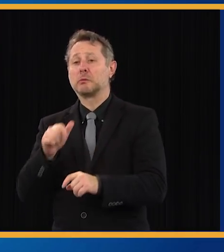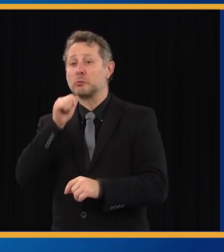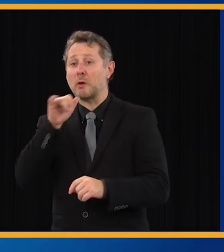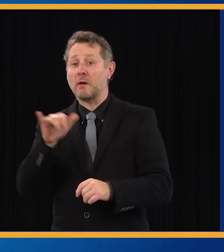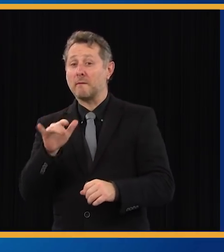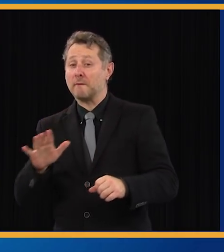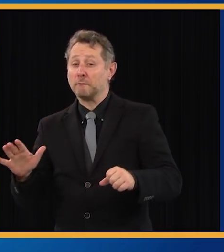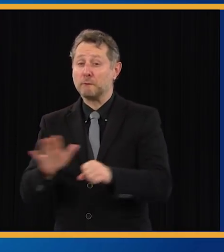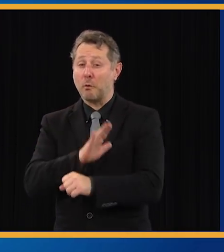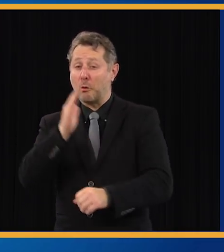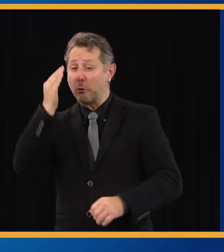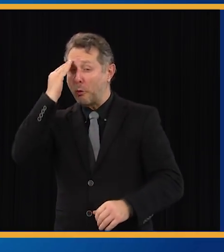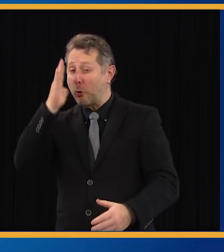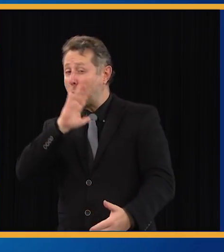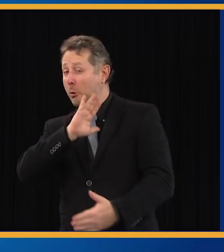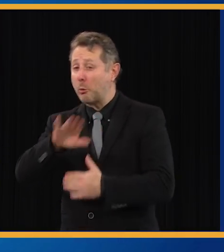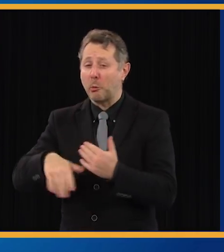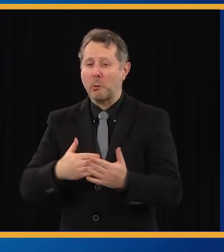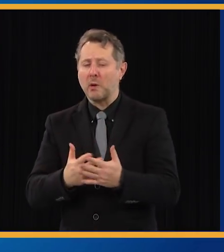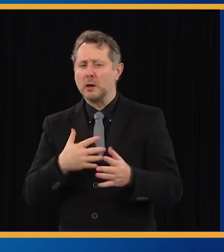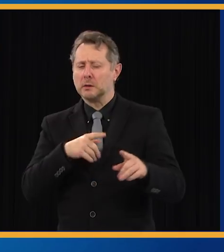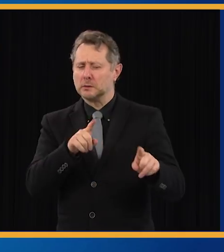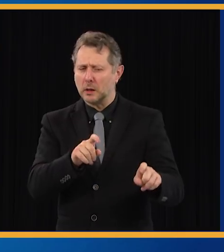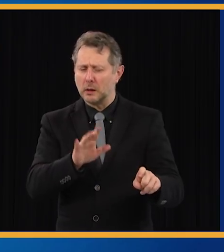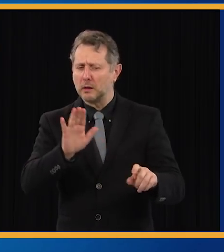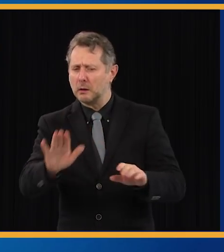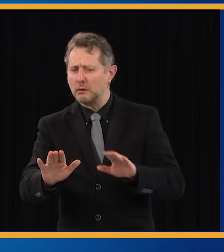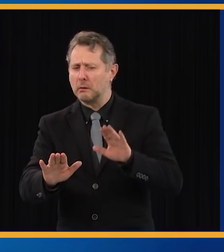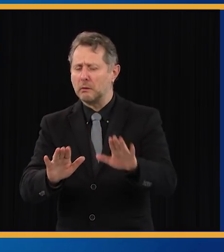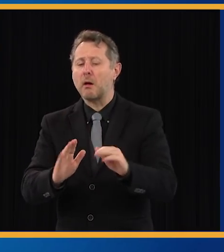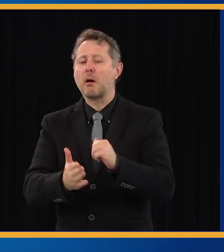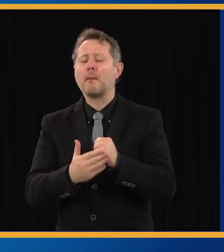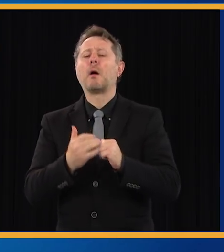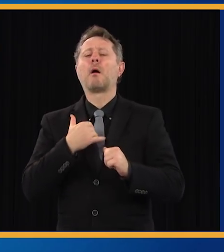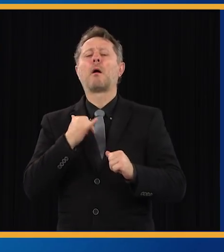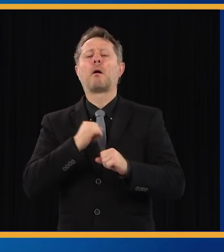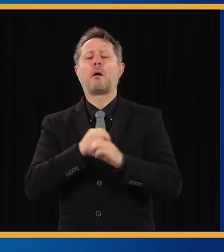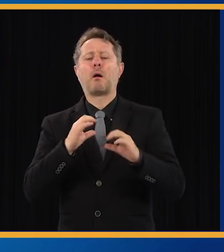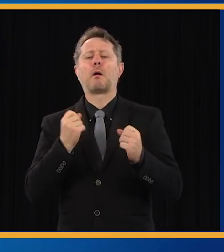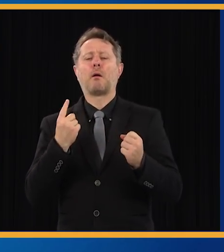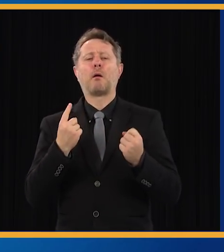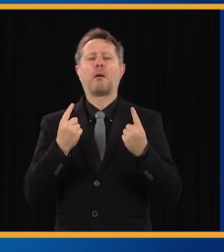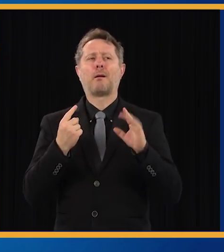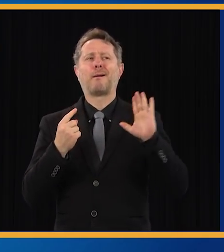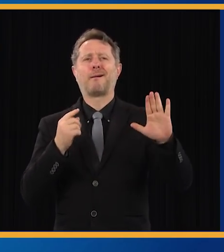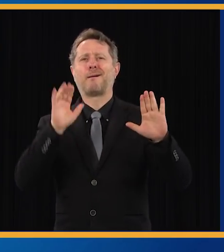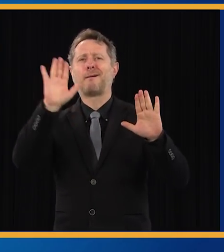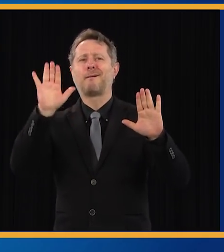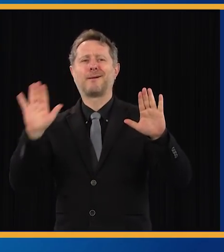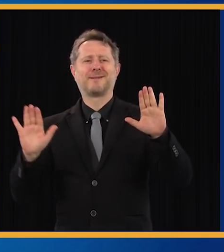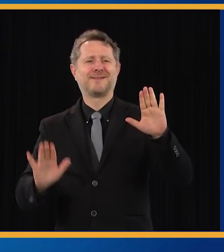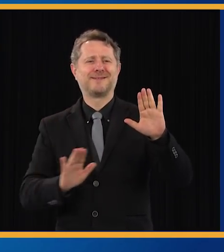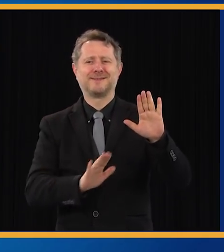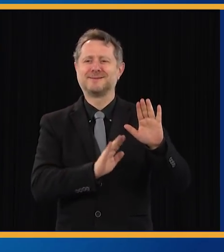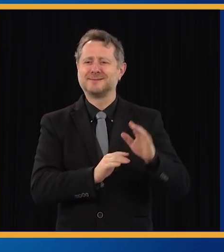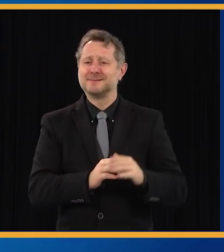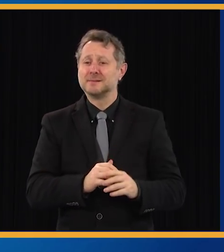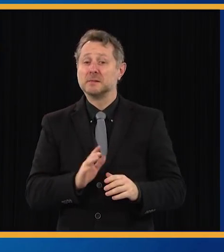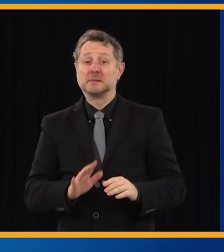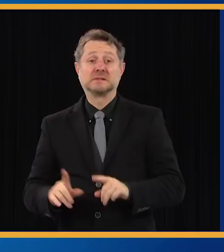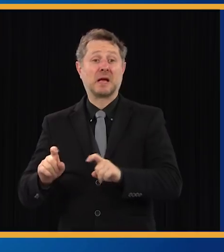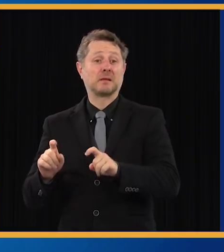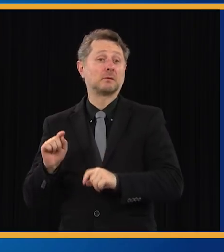snapshot, snapshot. You look at the different pictures, and you have a movie at one point, and you can track what is